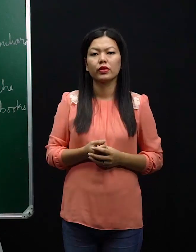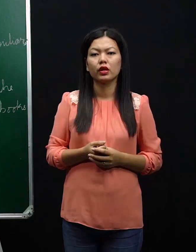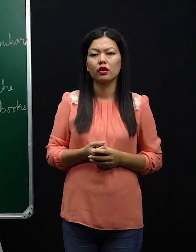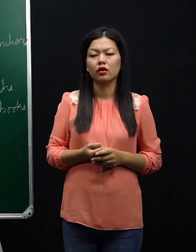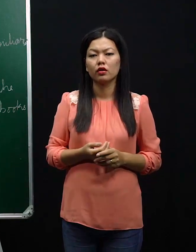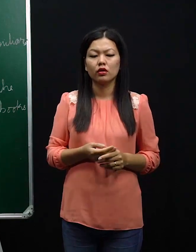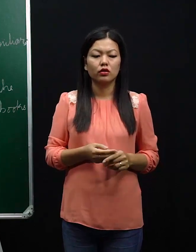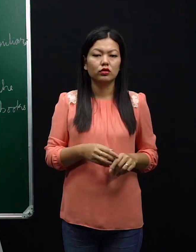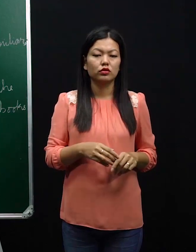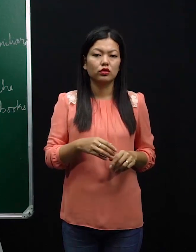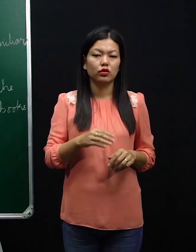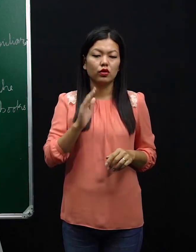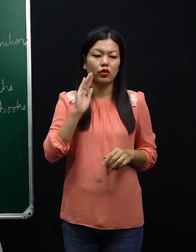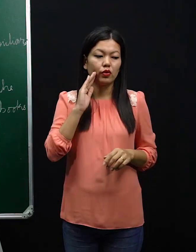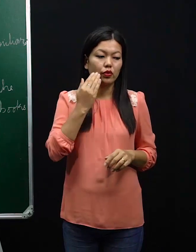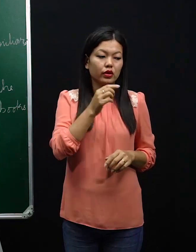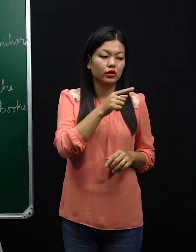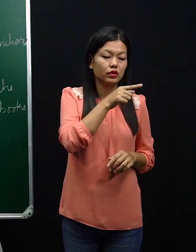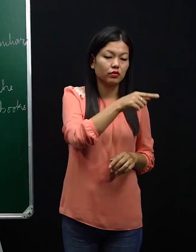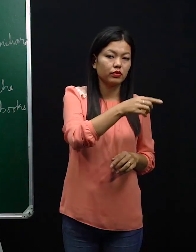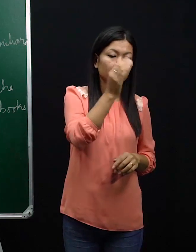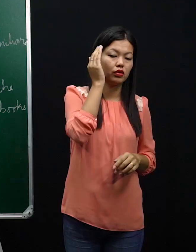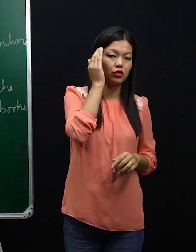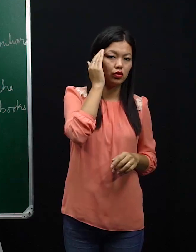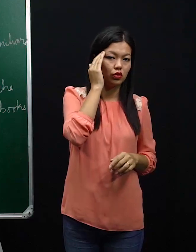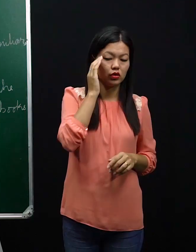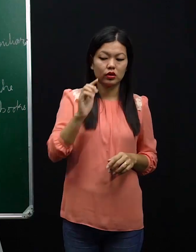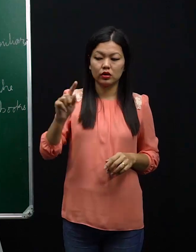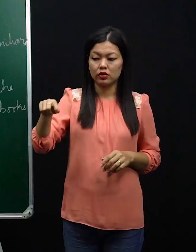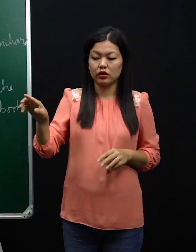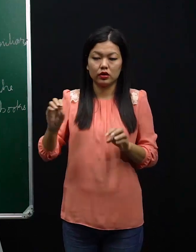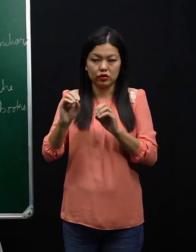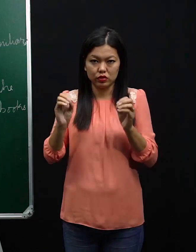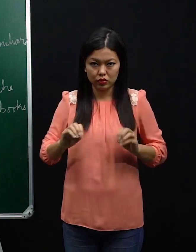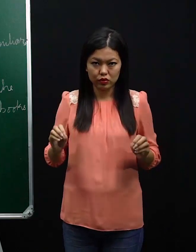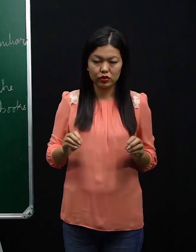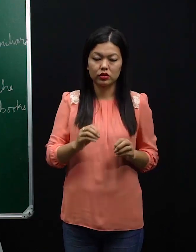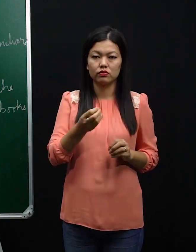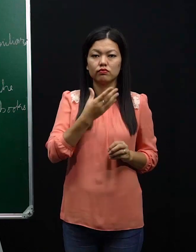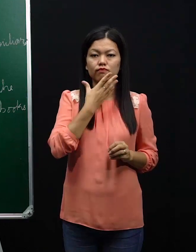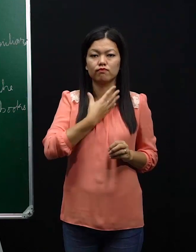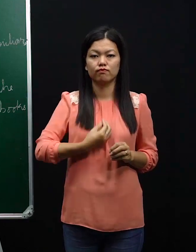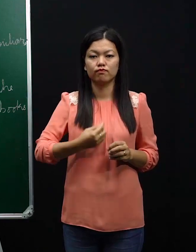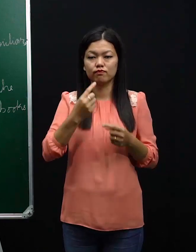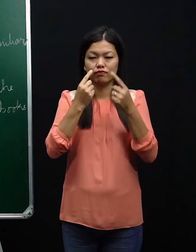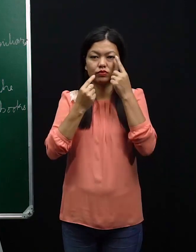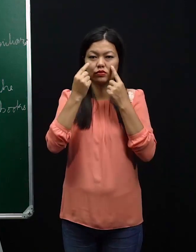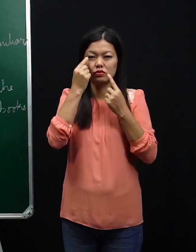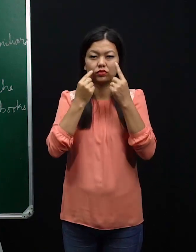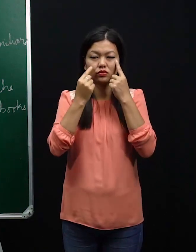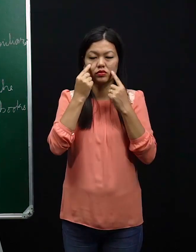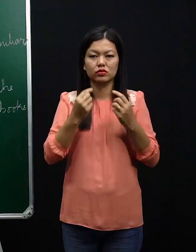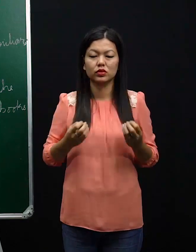an ordinary writer." But this Ernest again said, "The things that you have written are filled with a lot of